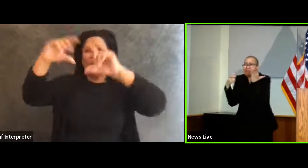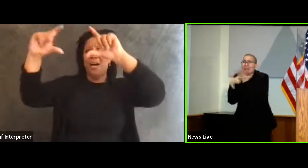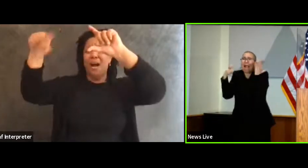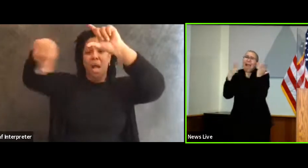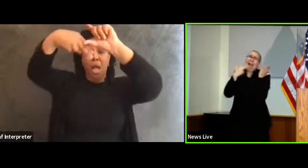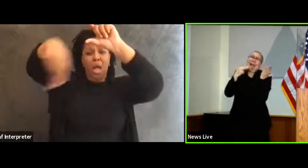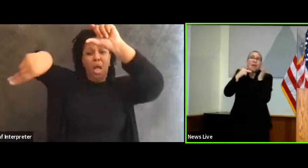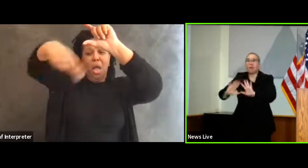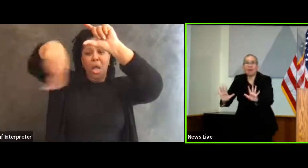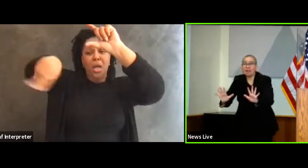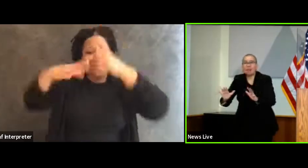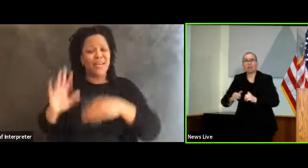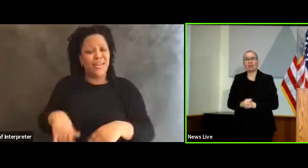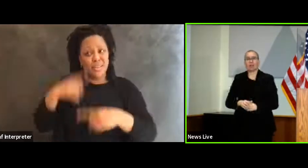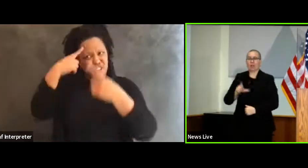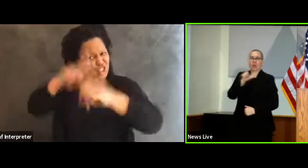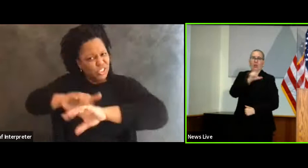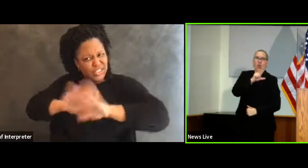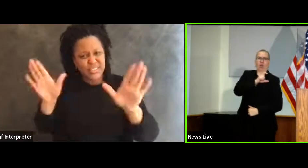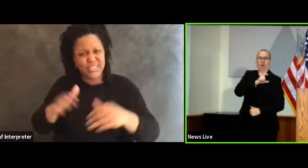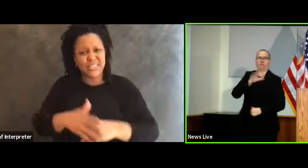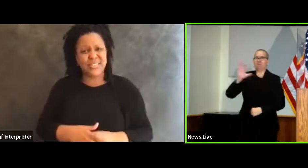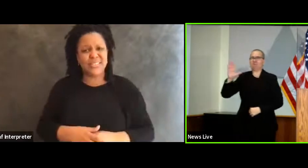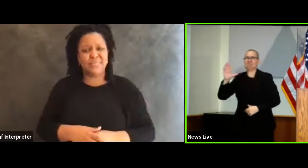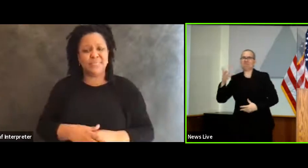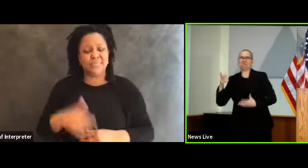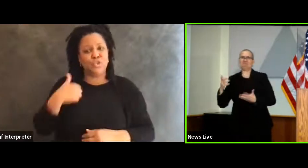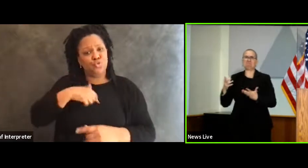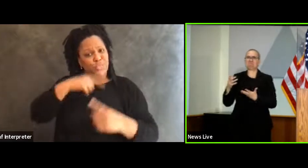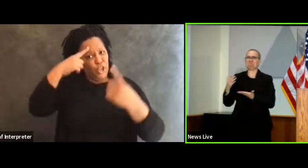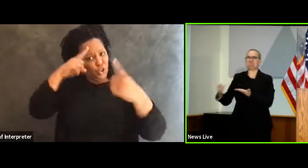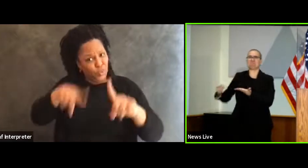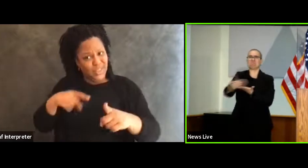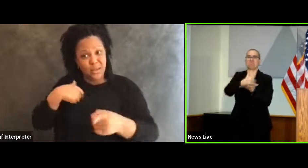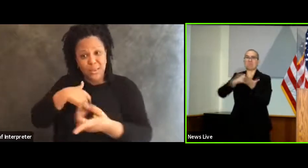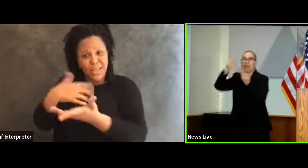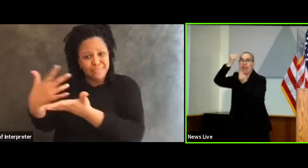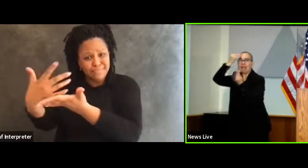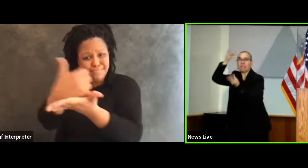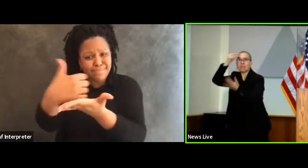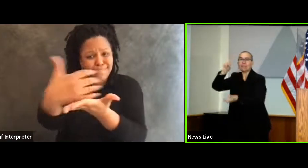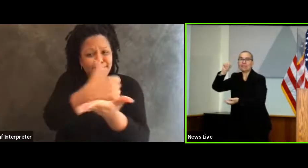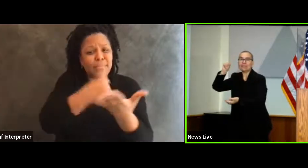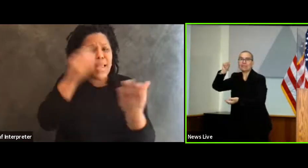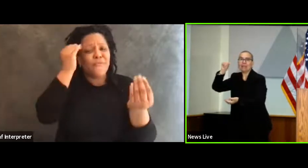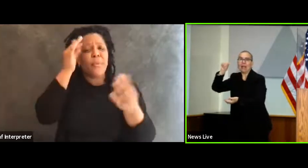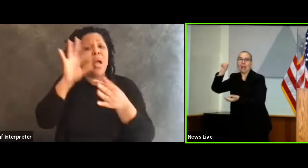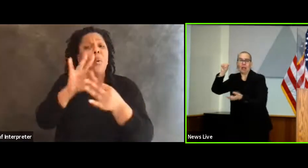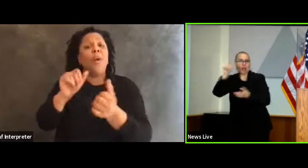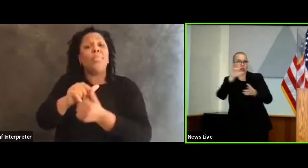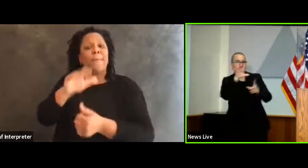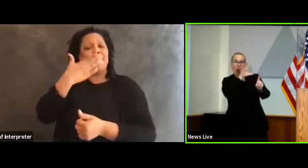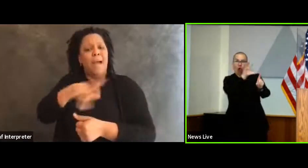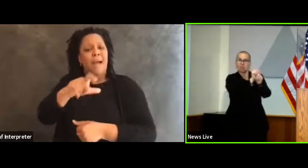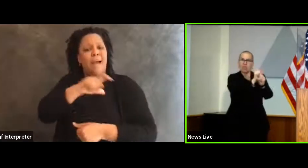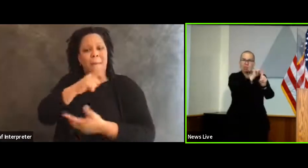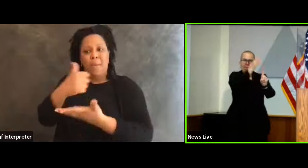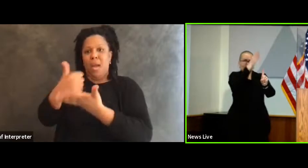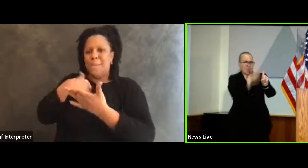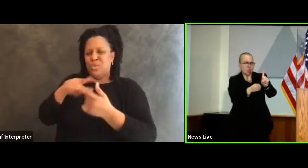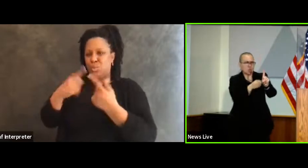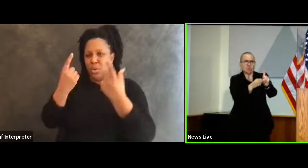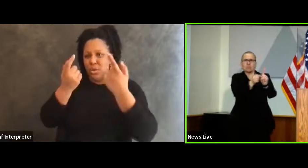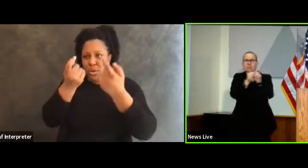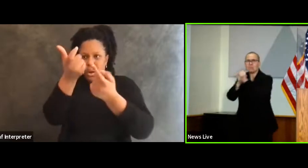law enforcement on collecting data on bad officers so we can remove these bad apples, and that also give tools